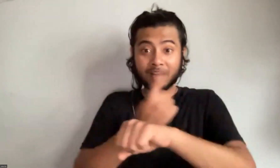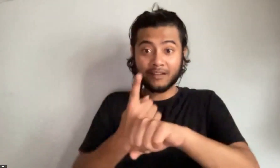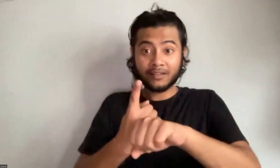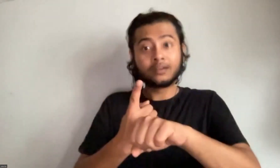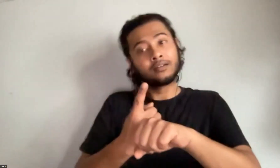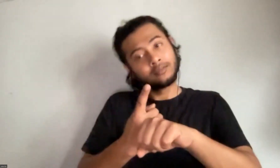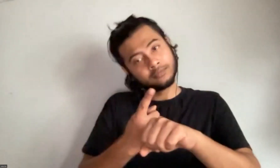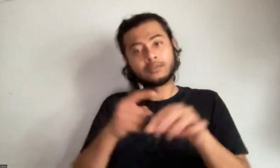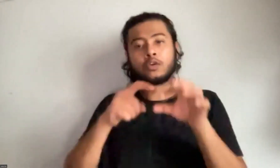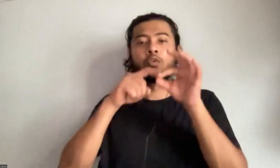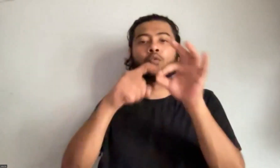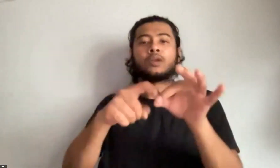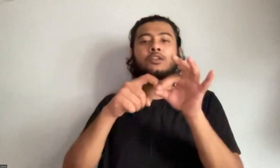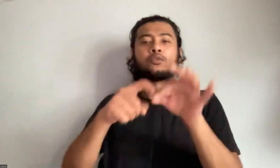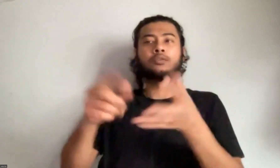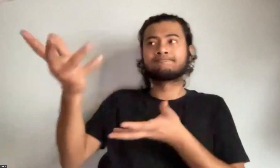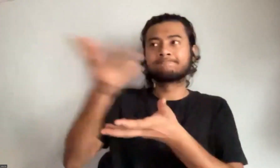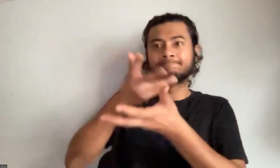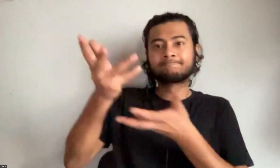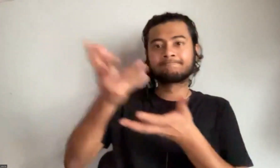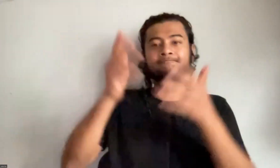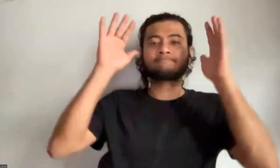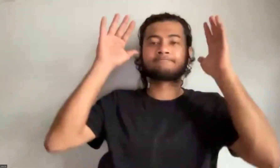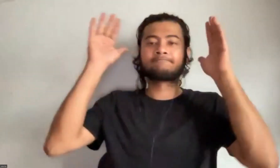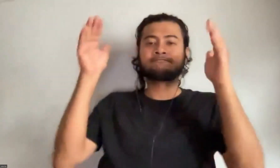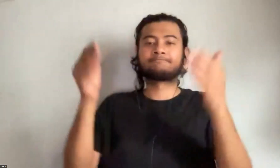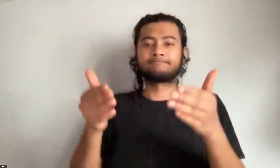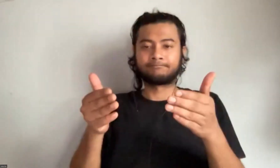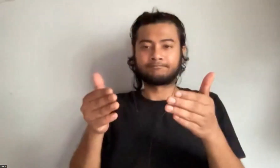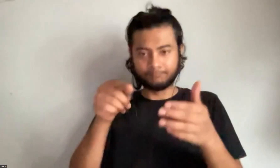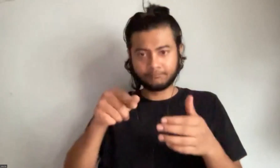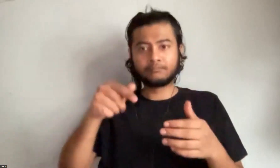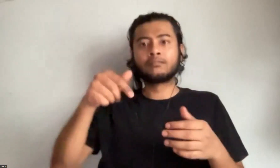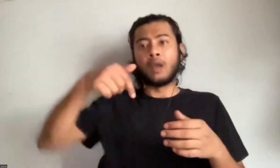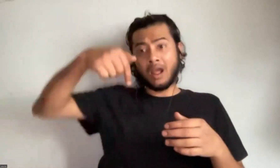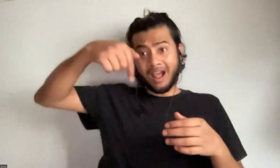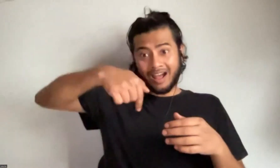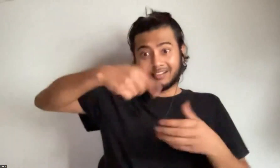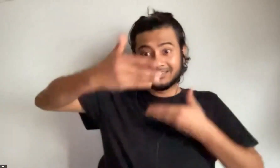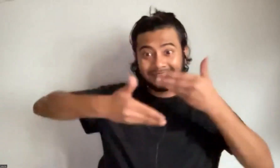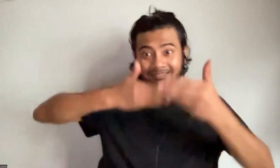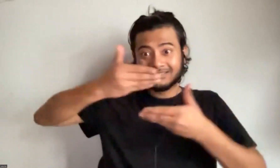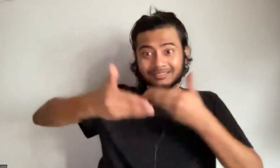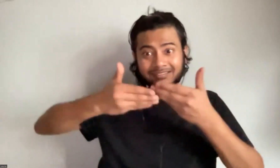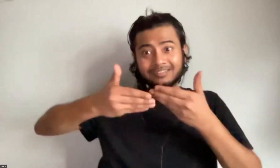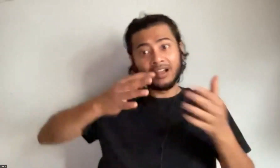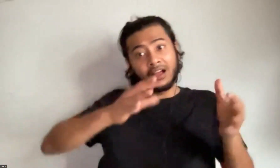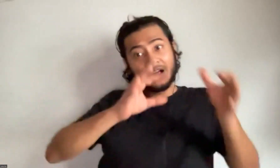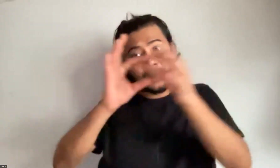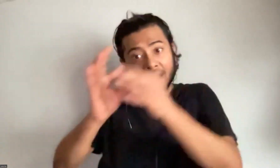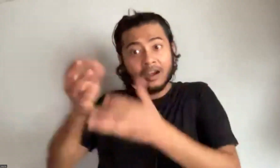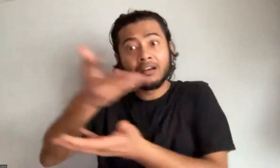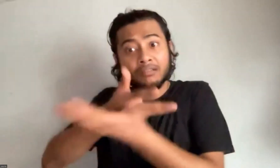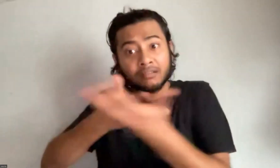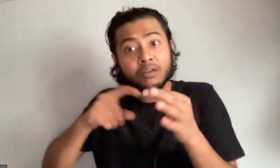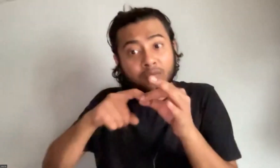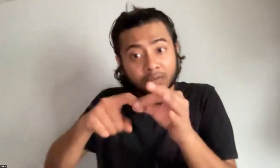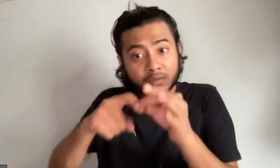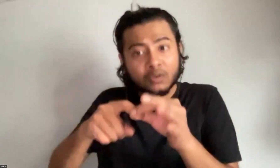1 to 3 week, if you have any questions, that also we can take. And regarding the Hare Krishna Maha Mantra, which